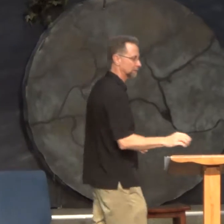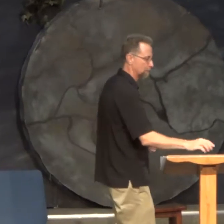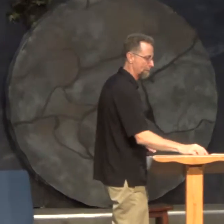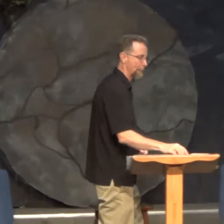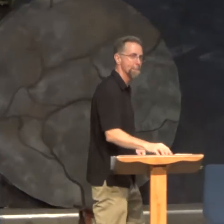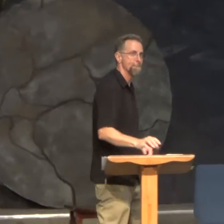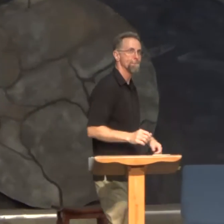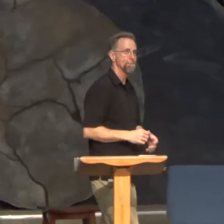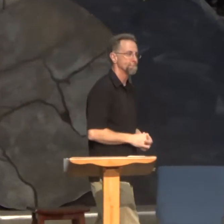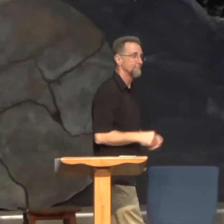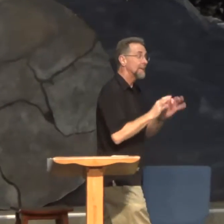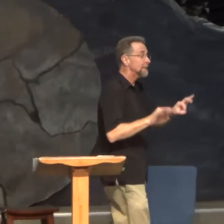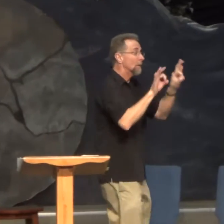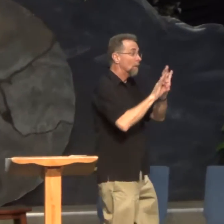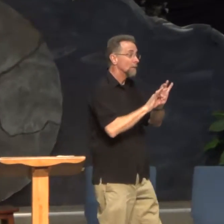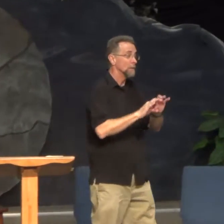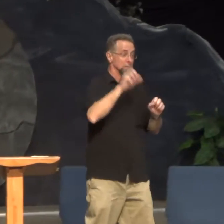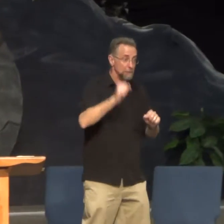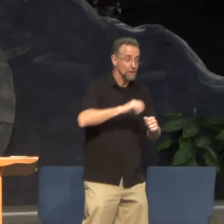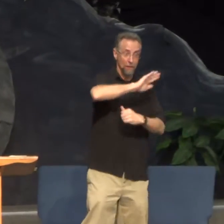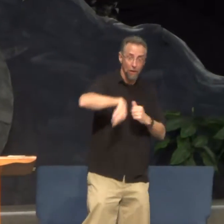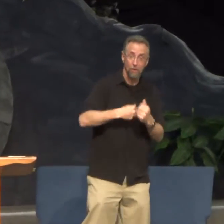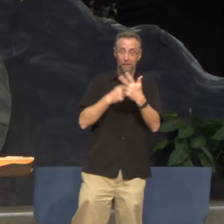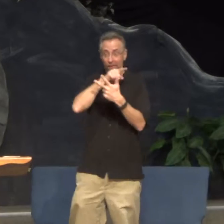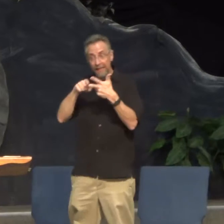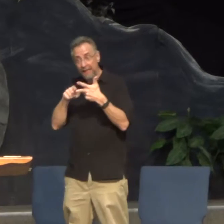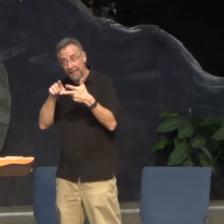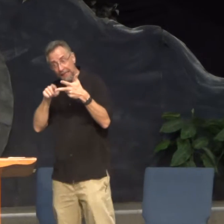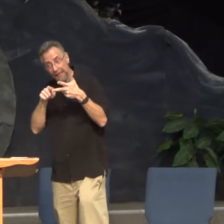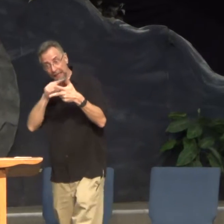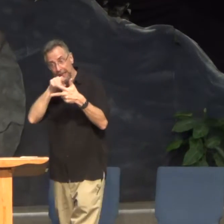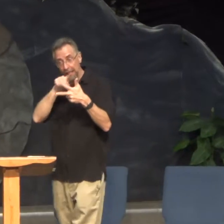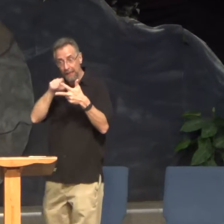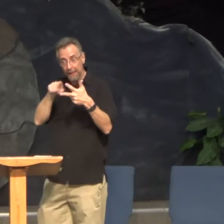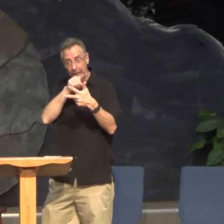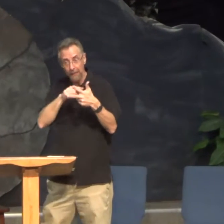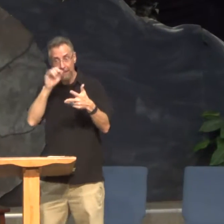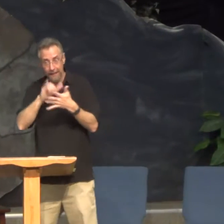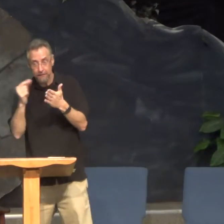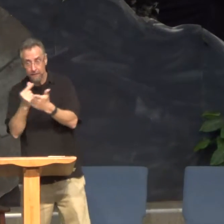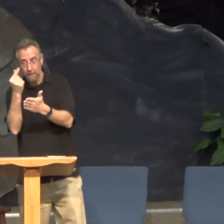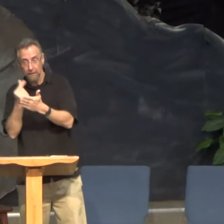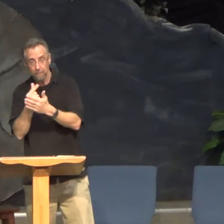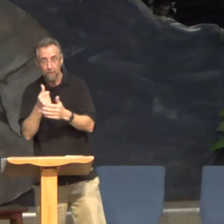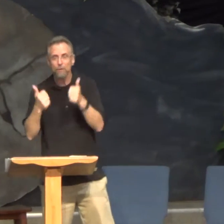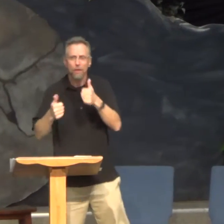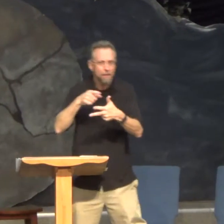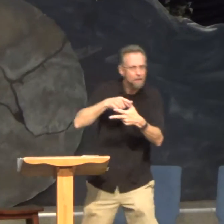Jesus. So it's important that all of the these things in the